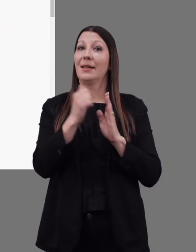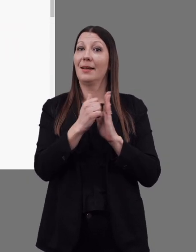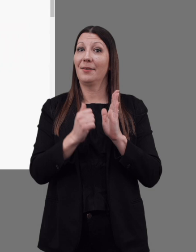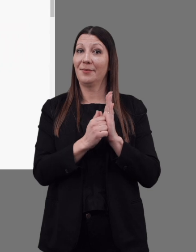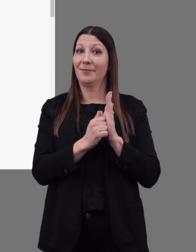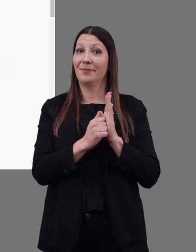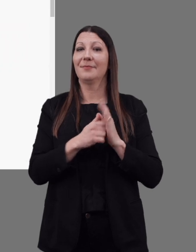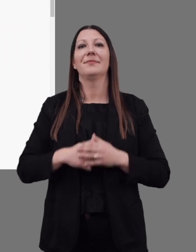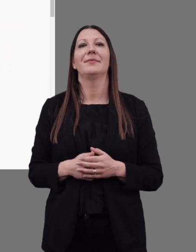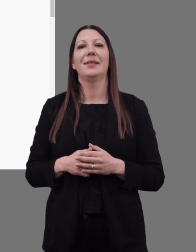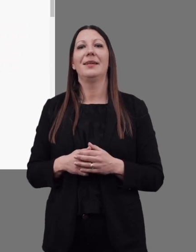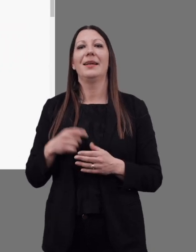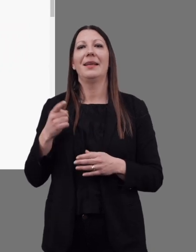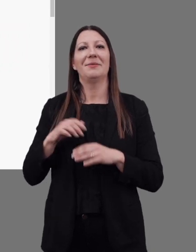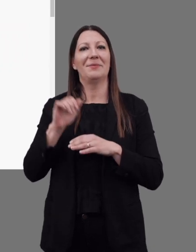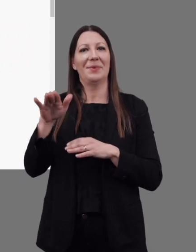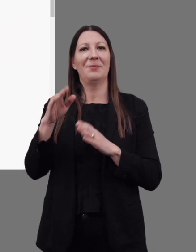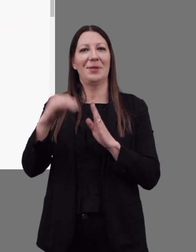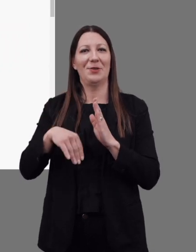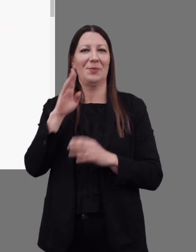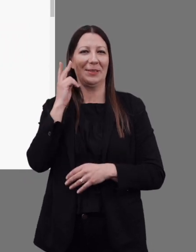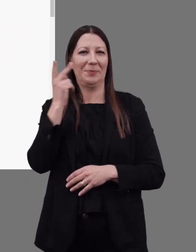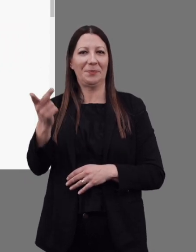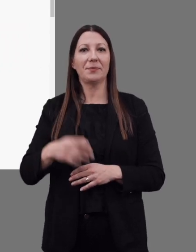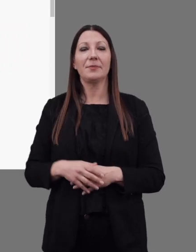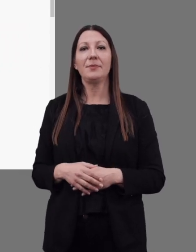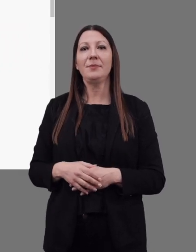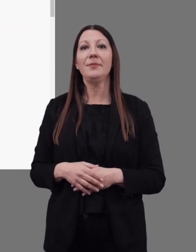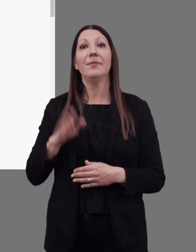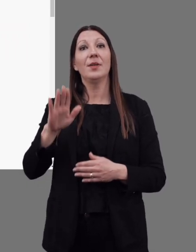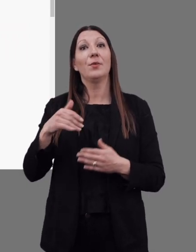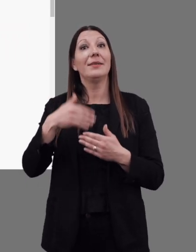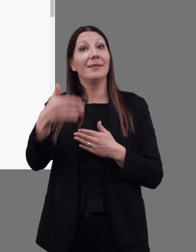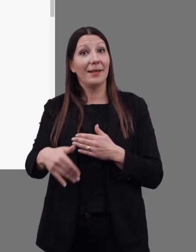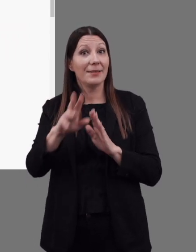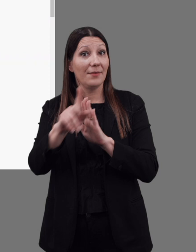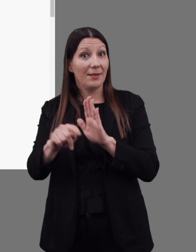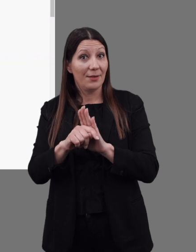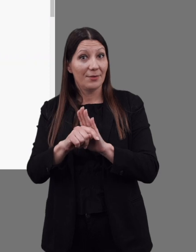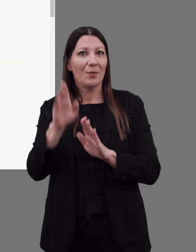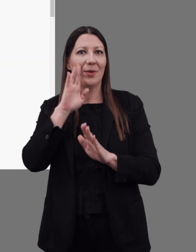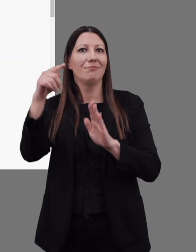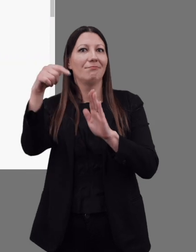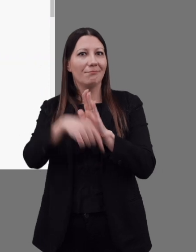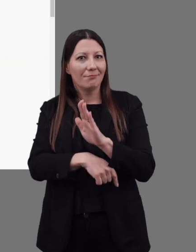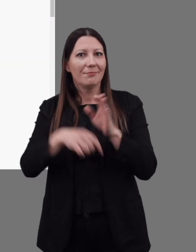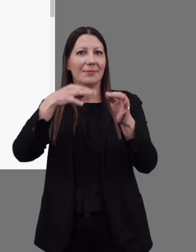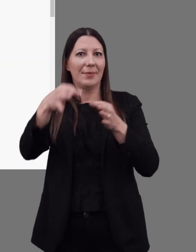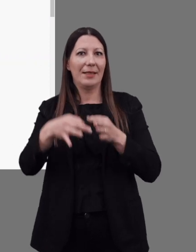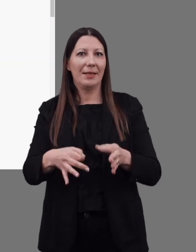here. So in one of the next videos that you select, we'll go through how to actually create an